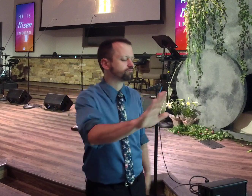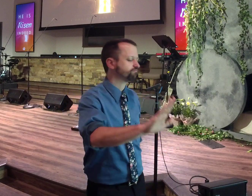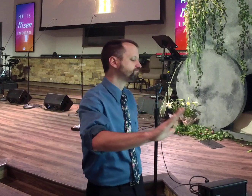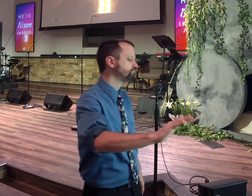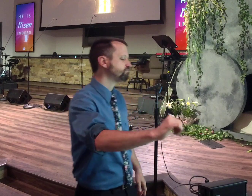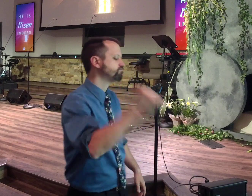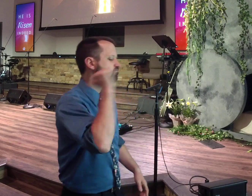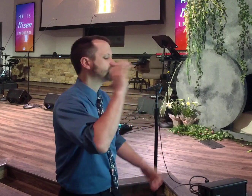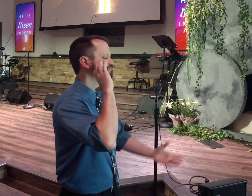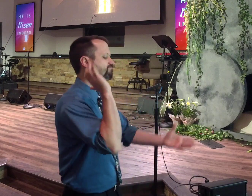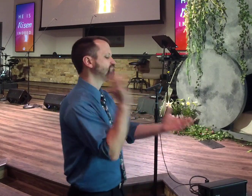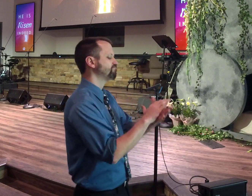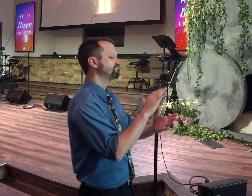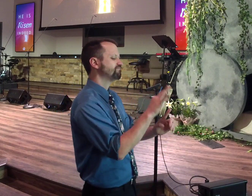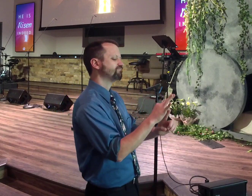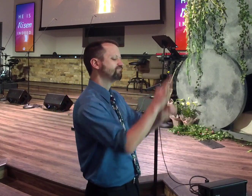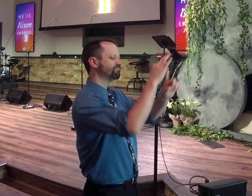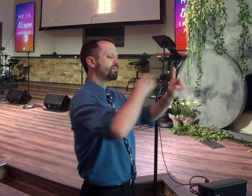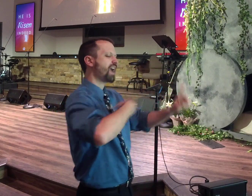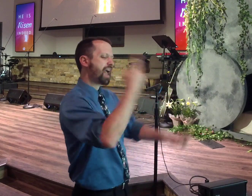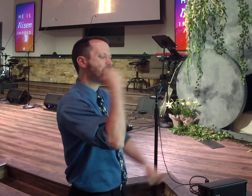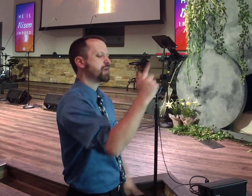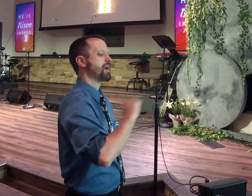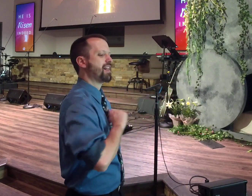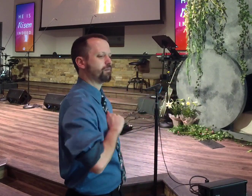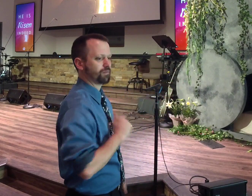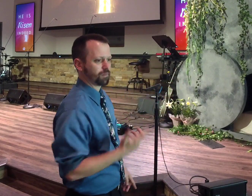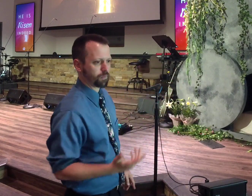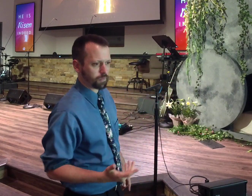will not believe until I see.